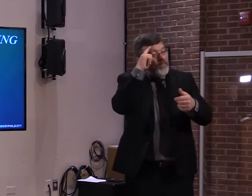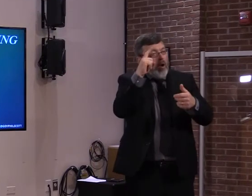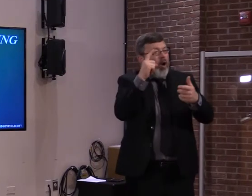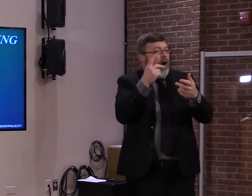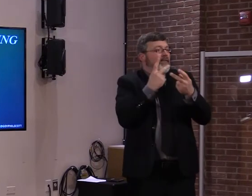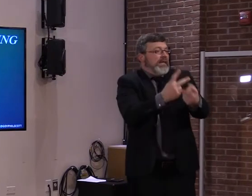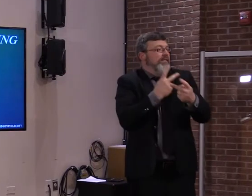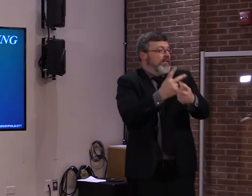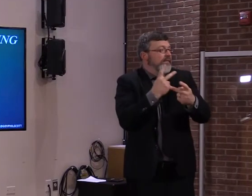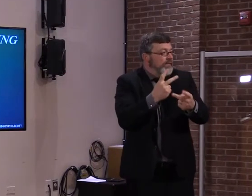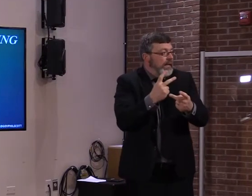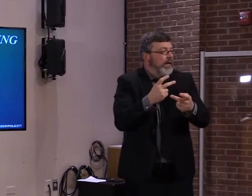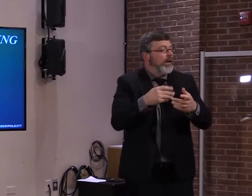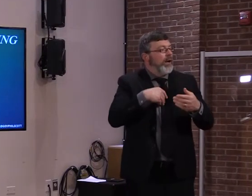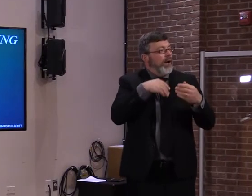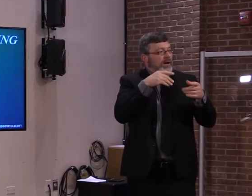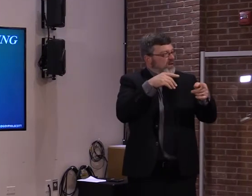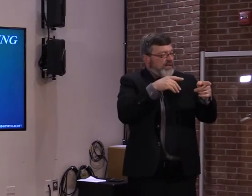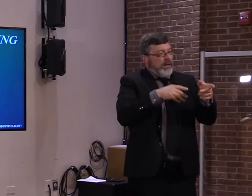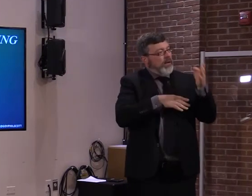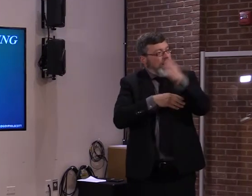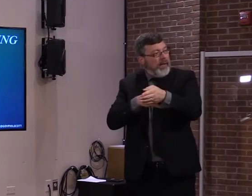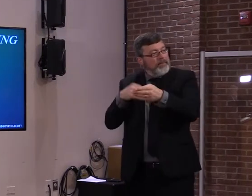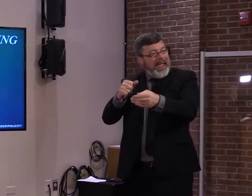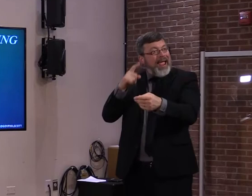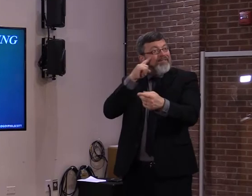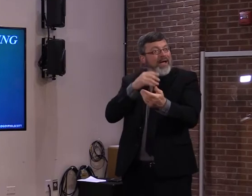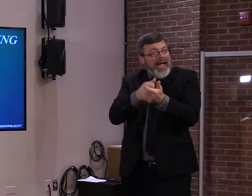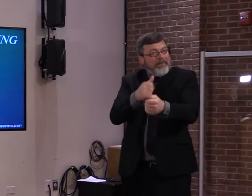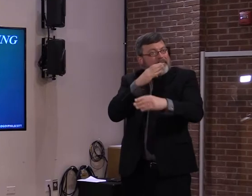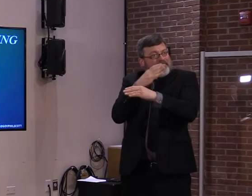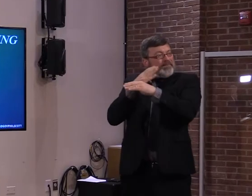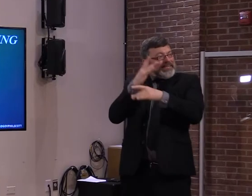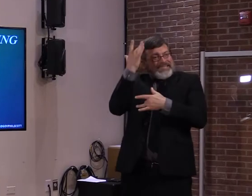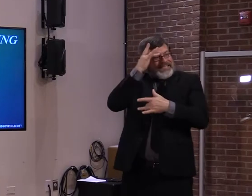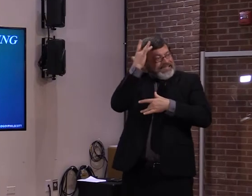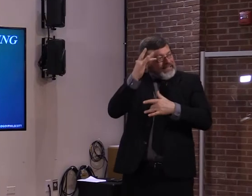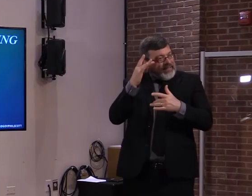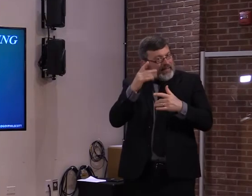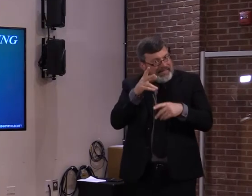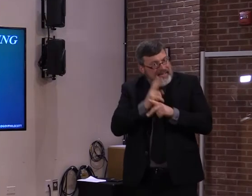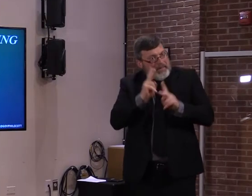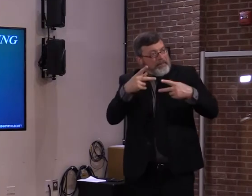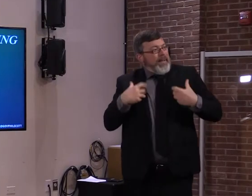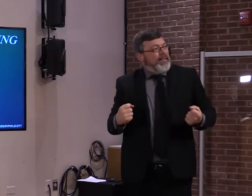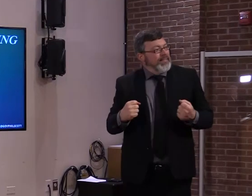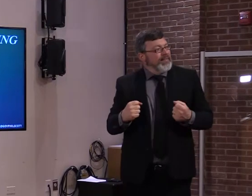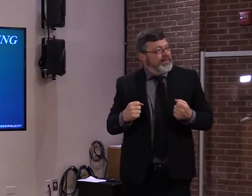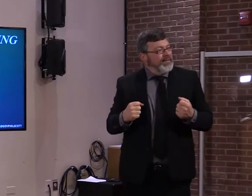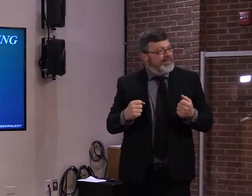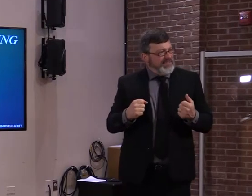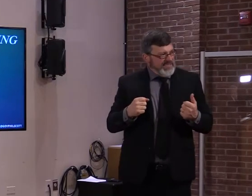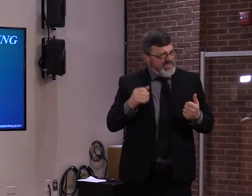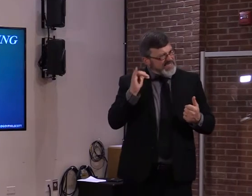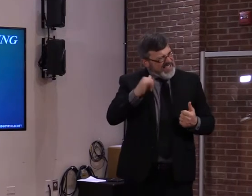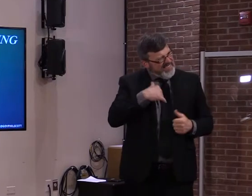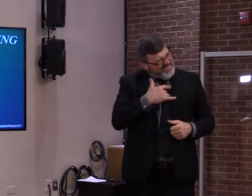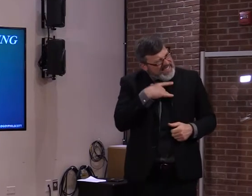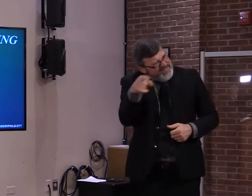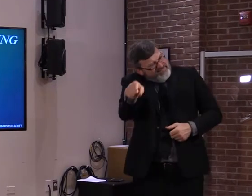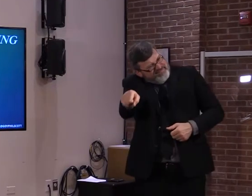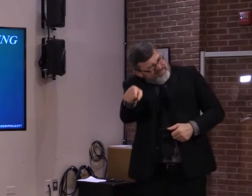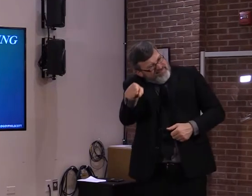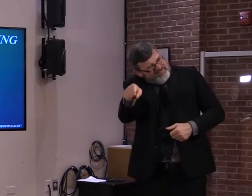most Vermonters think that is the right way to go. And it certainly, from what we've seen during the pandemic, has proven to be the